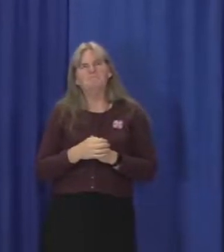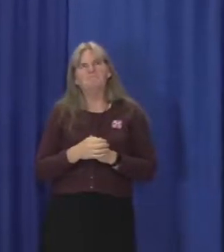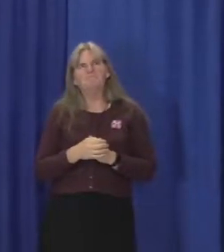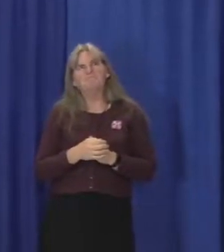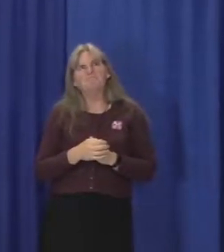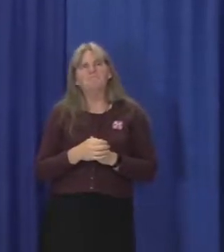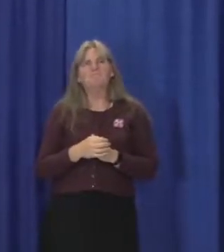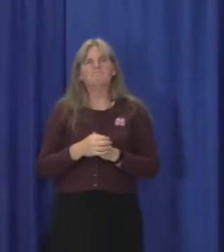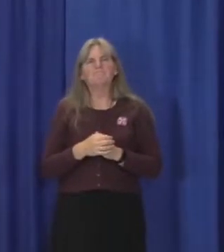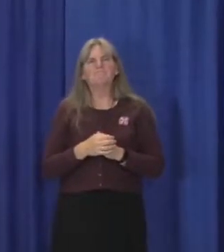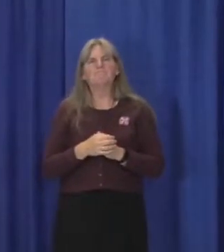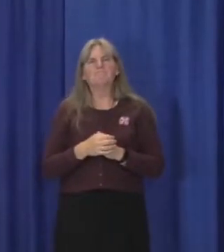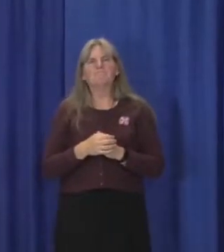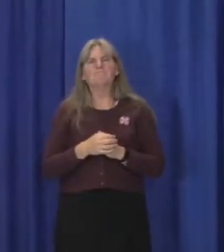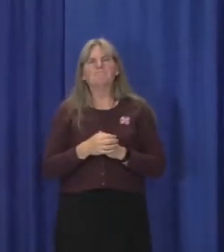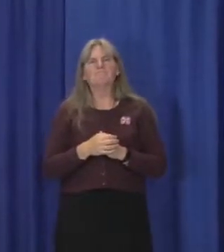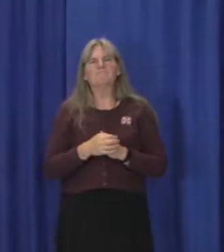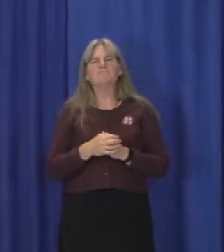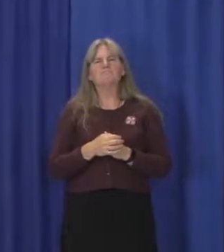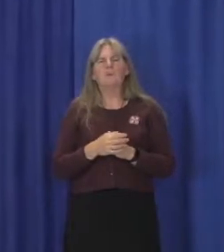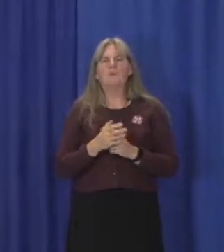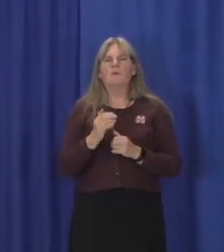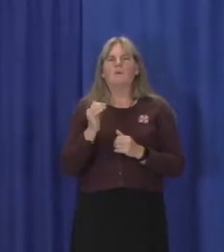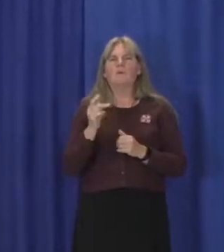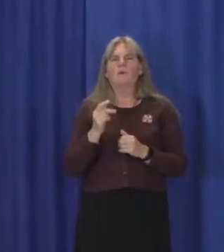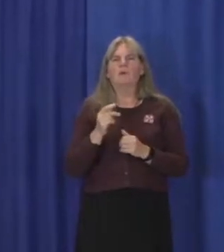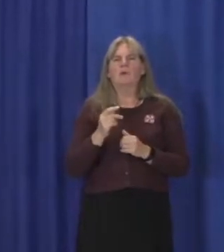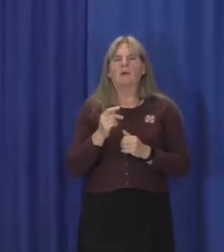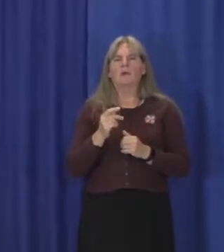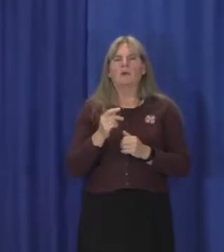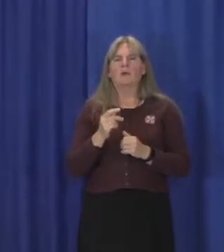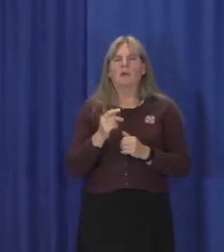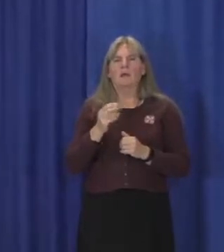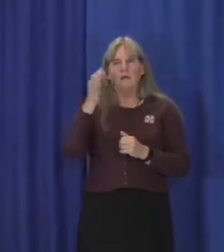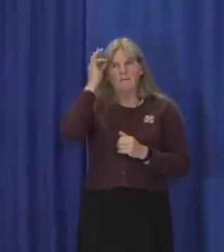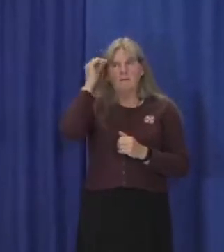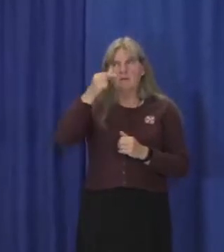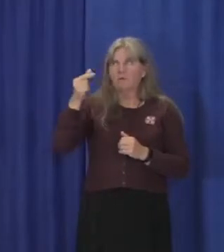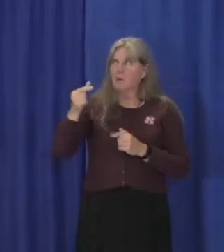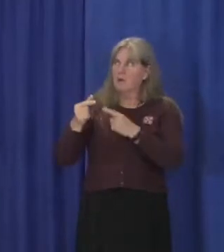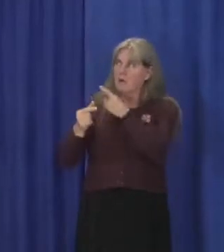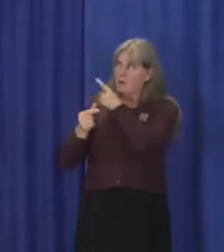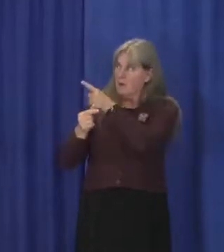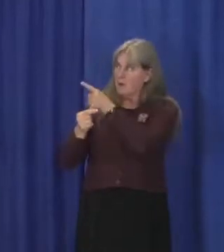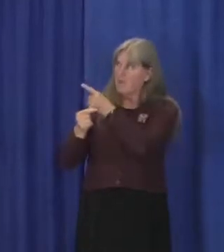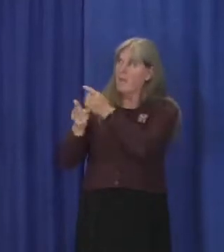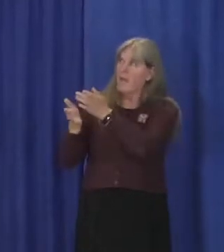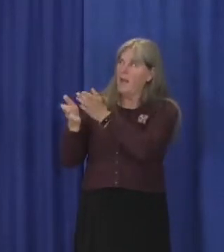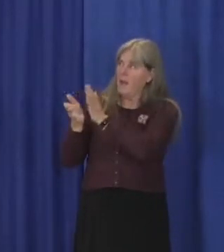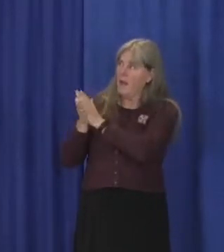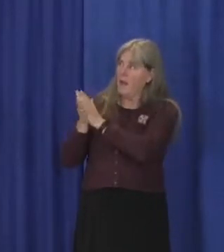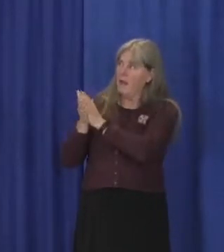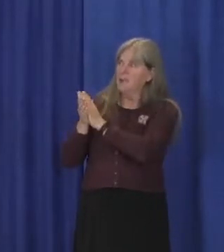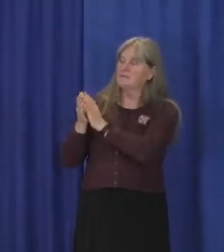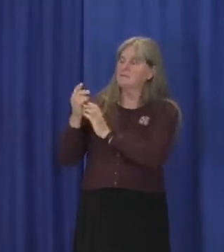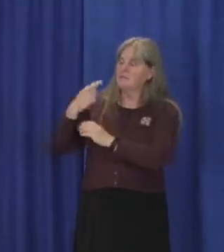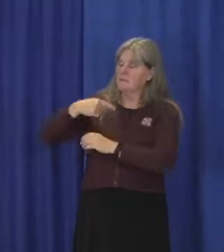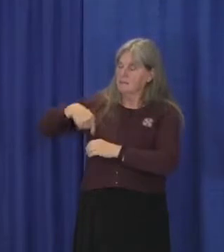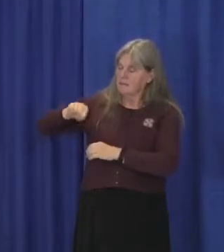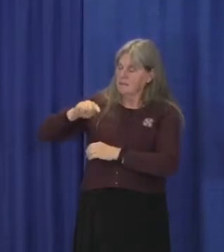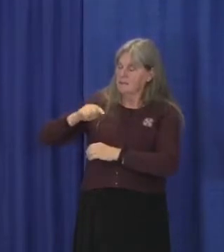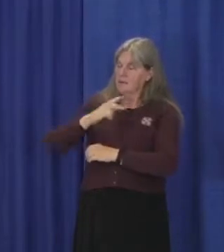I would say, as far as we'll start with a letter from the federal government asking all the provinces and